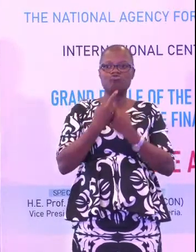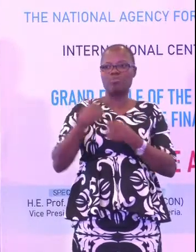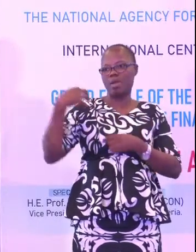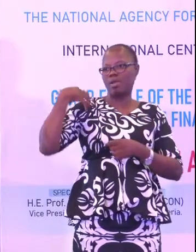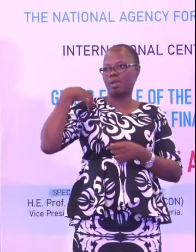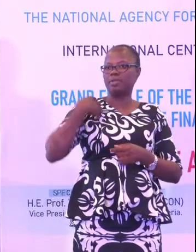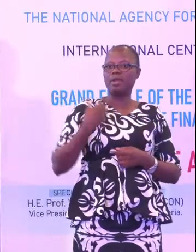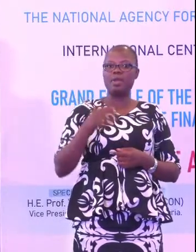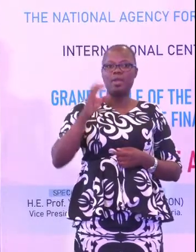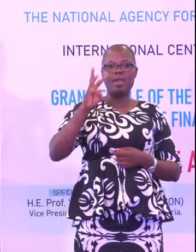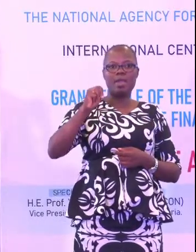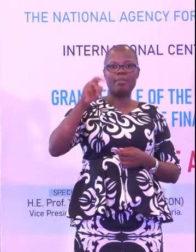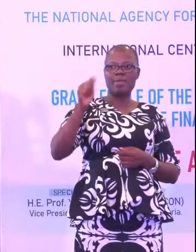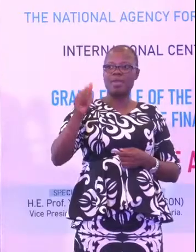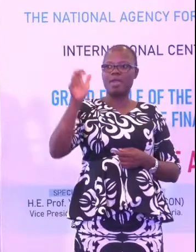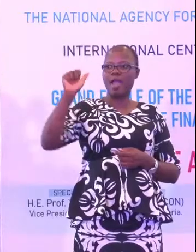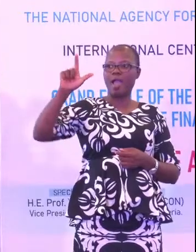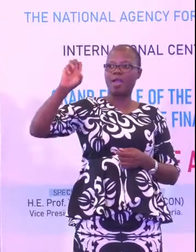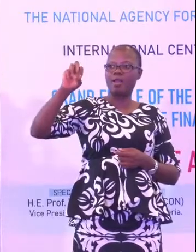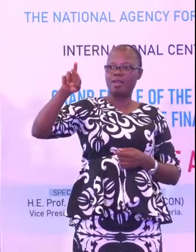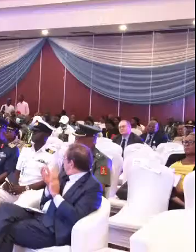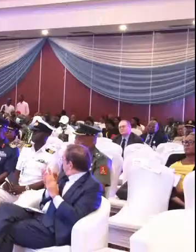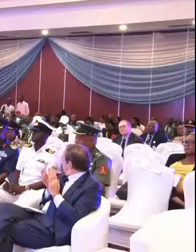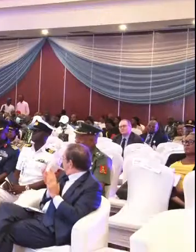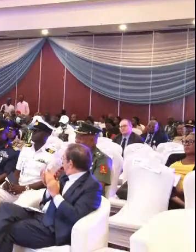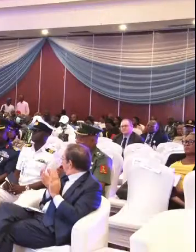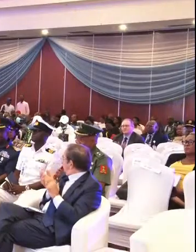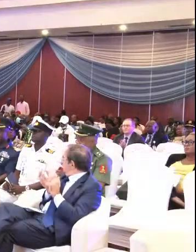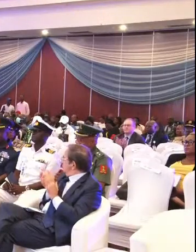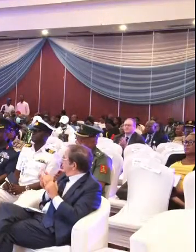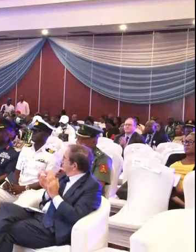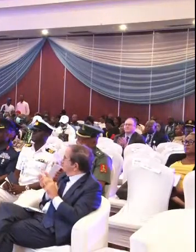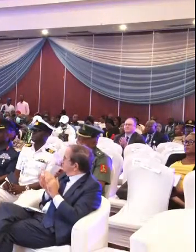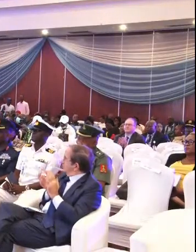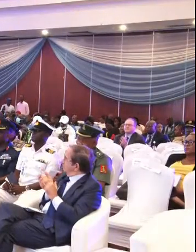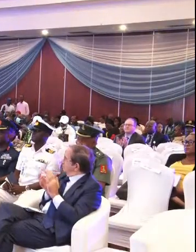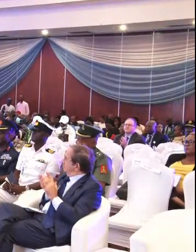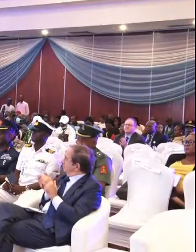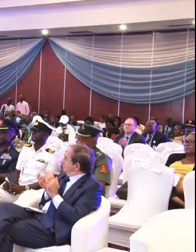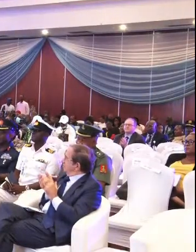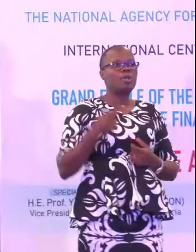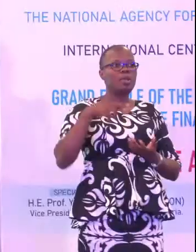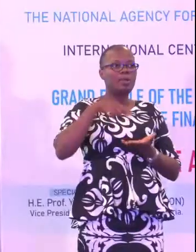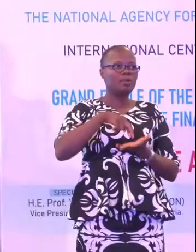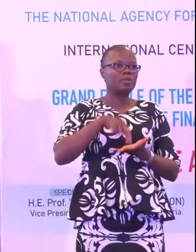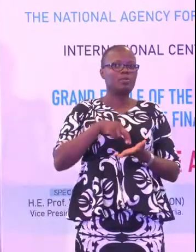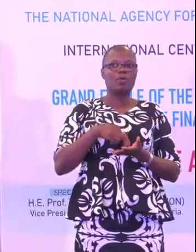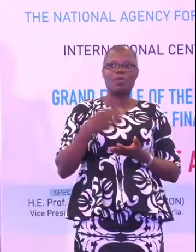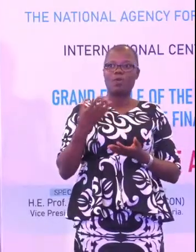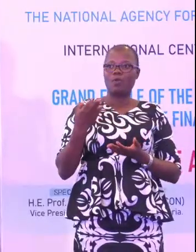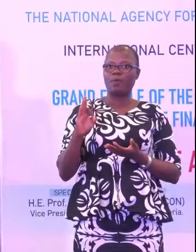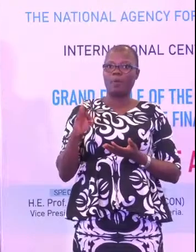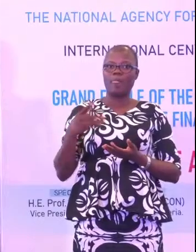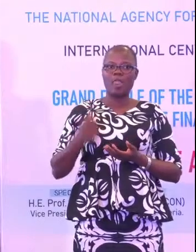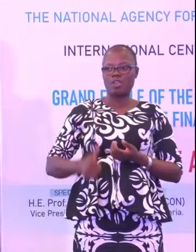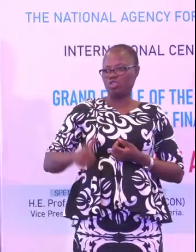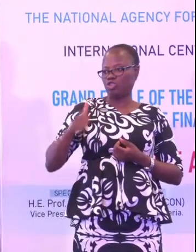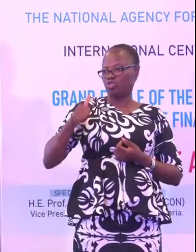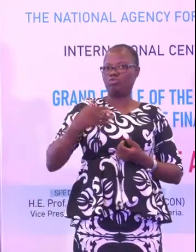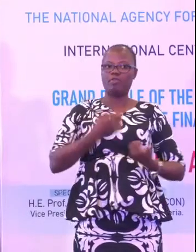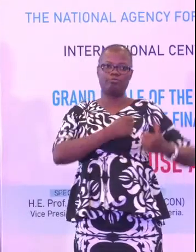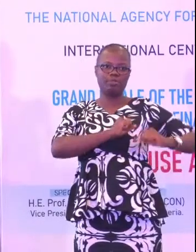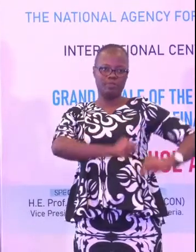M.A. Ailero. Thank you very much for coming. The representative of the Chief of Defense